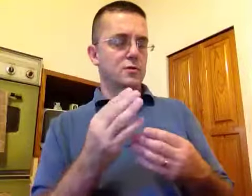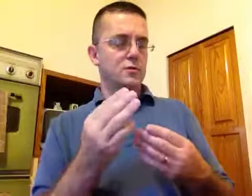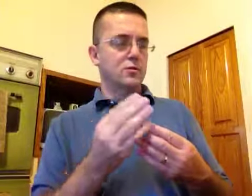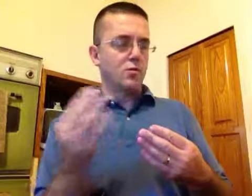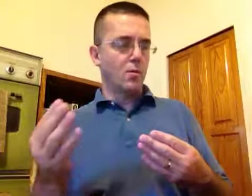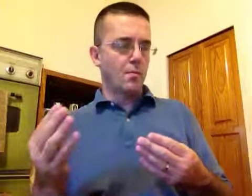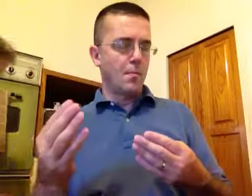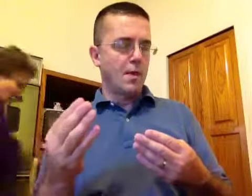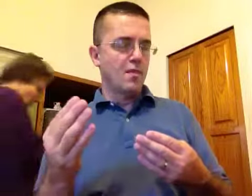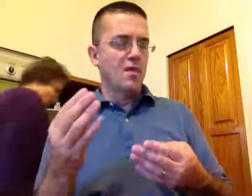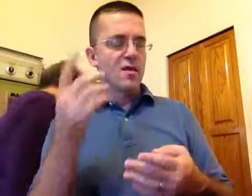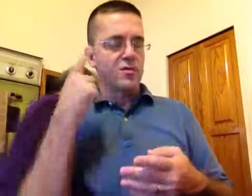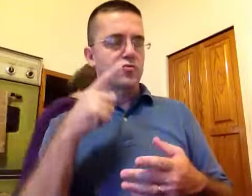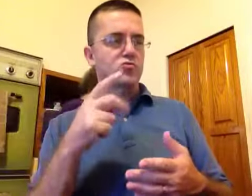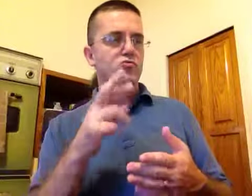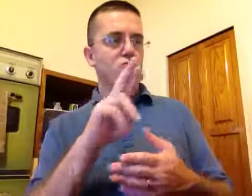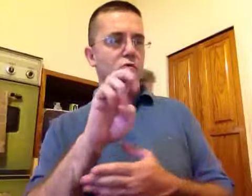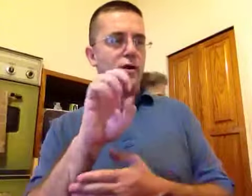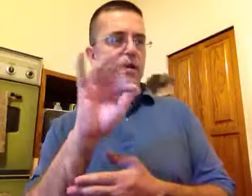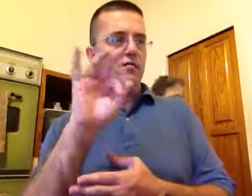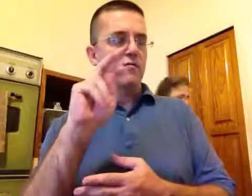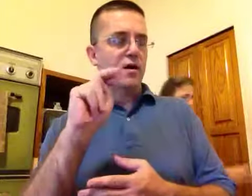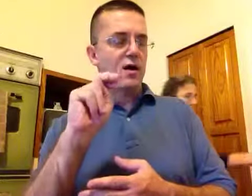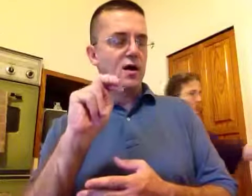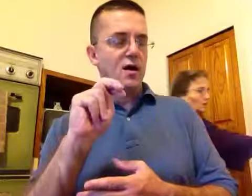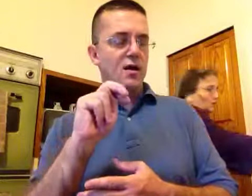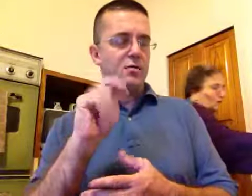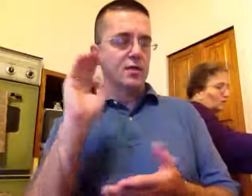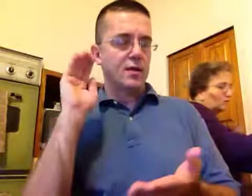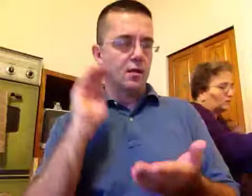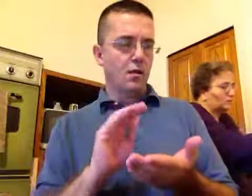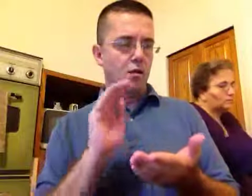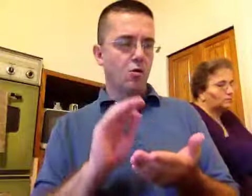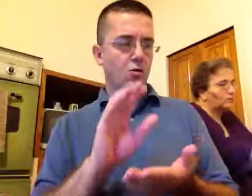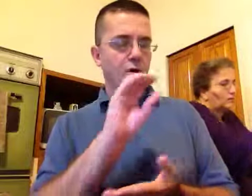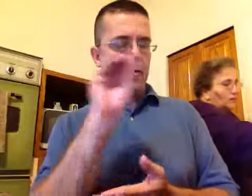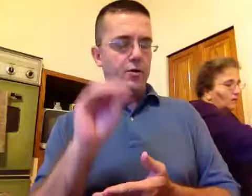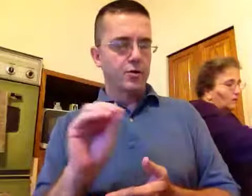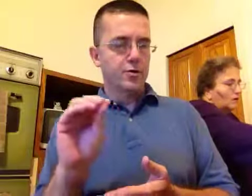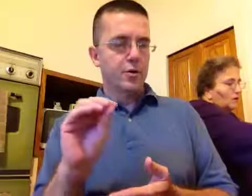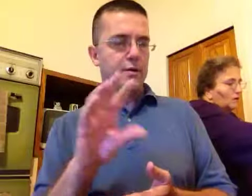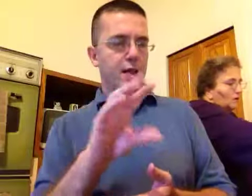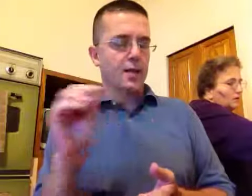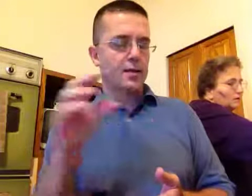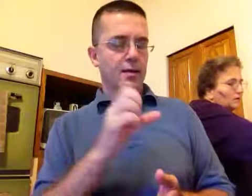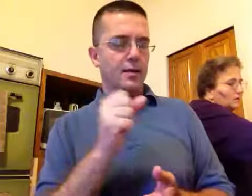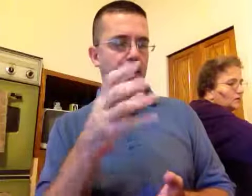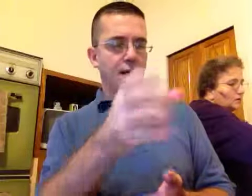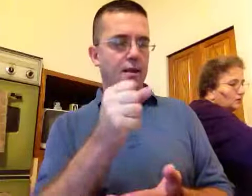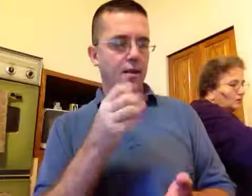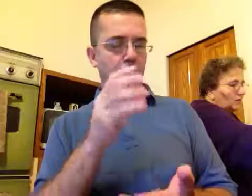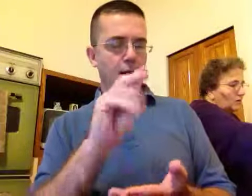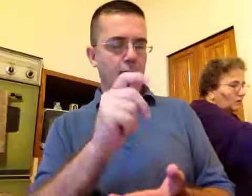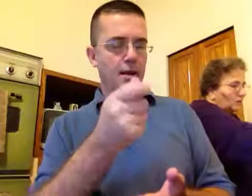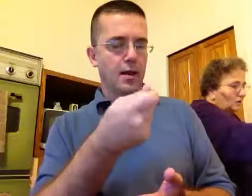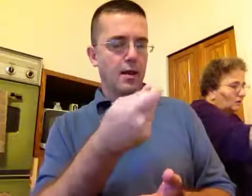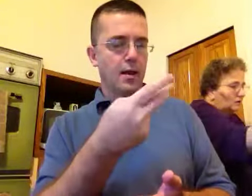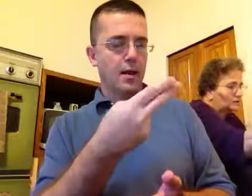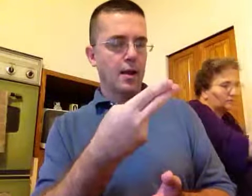interest rate? Correct. And to get some cash out, obviously, to pay off your debts. Right, because here in Texas, we're not